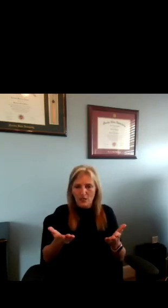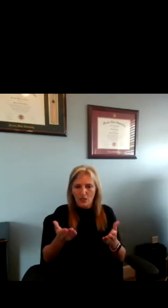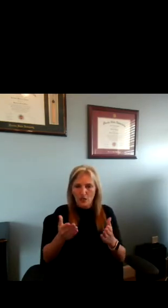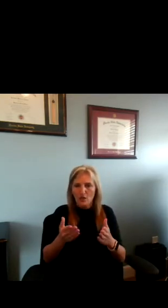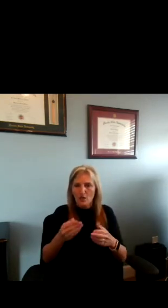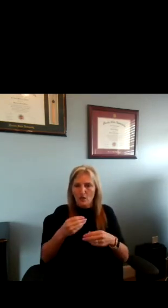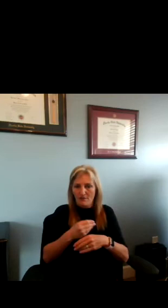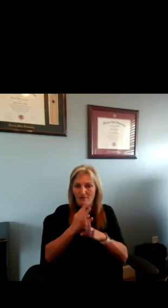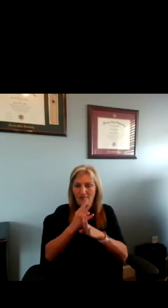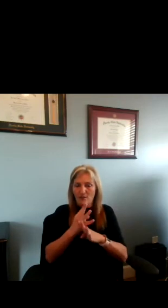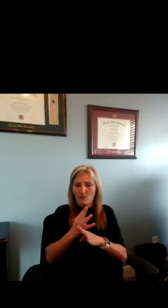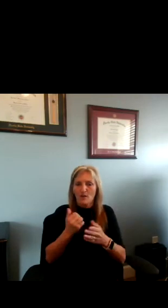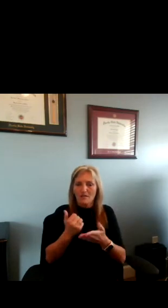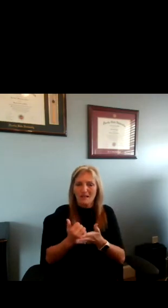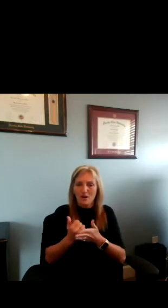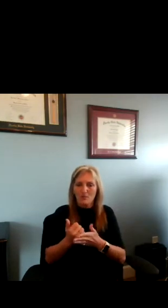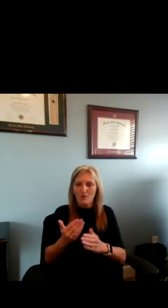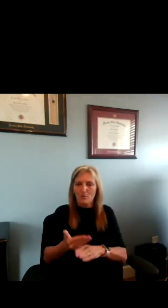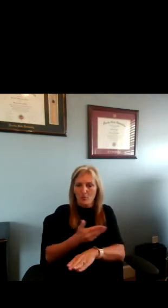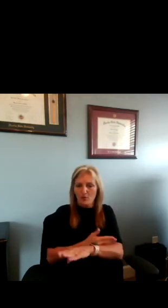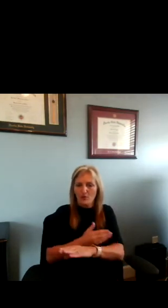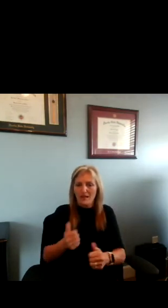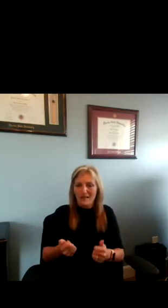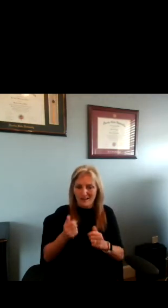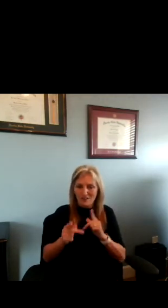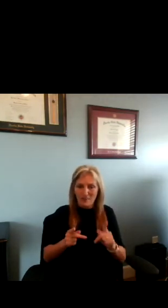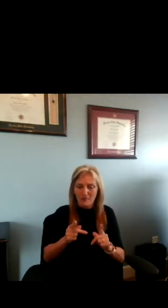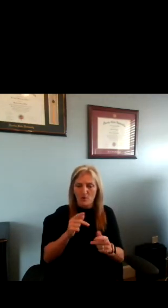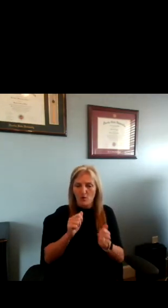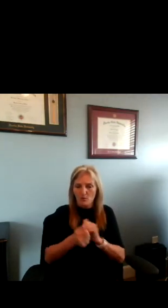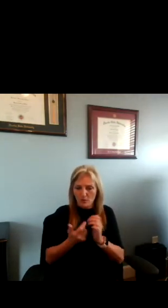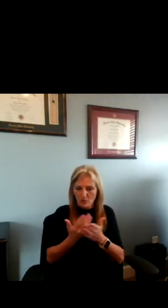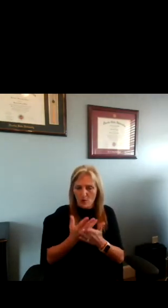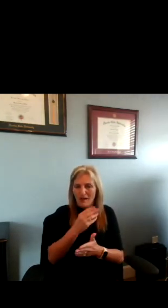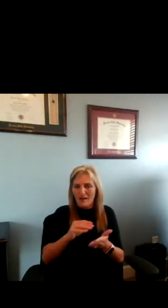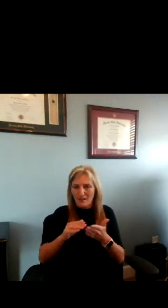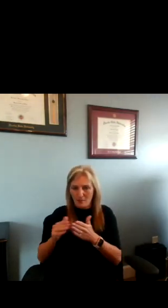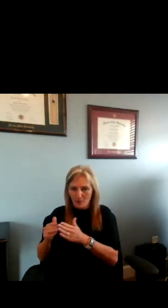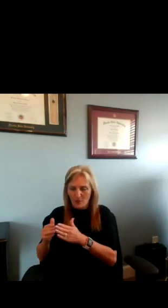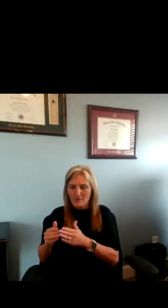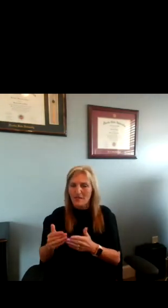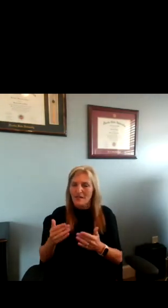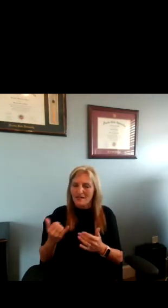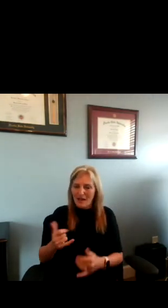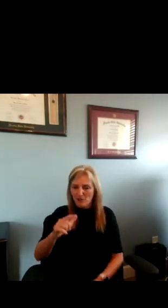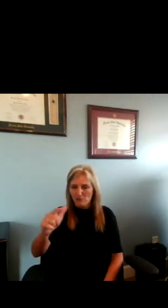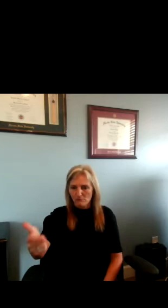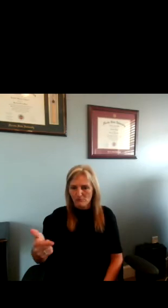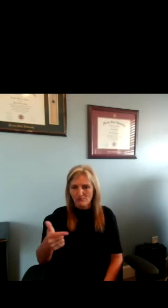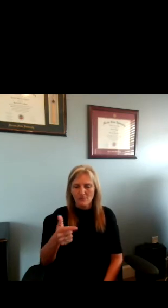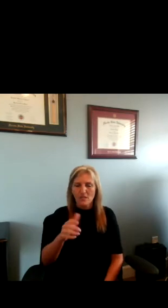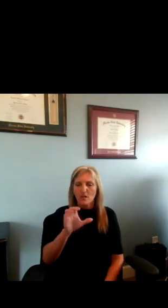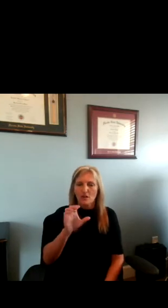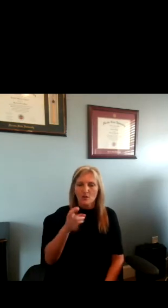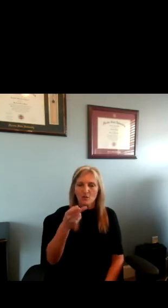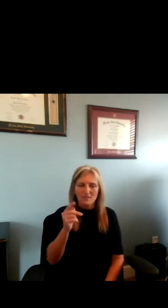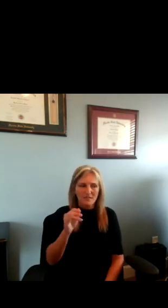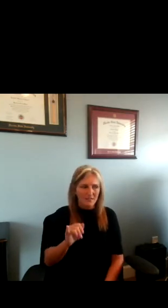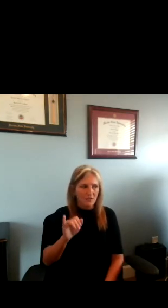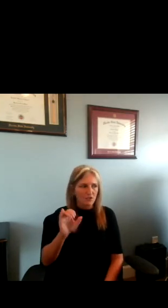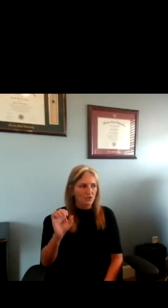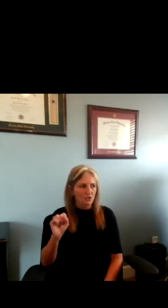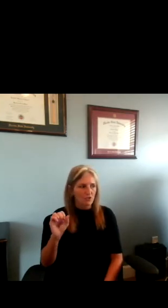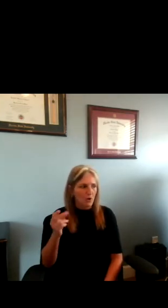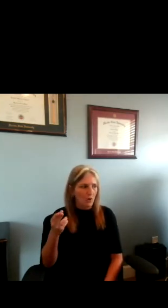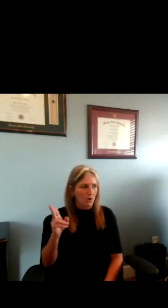to advancing prison reform to improve the lives of people and communities. And with that, I'll turn it over to Preeti Chauhan, the Vice President of Justice